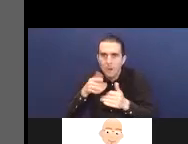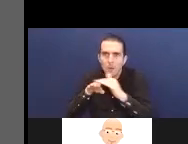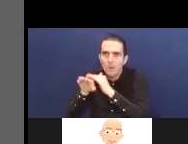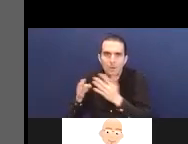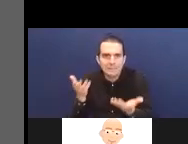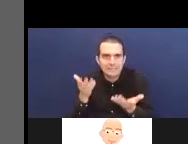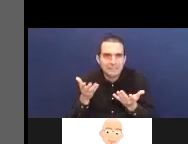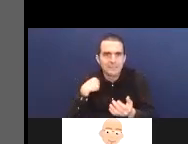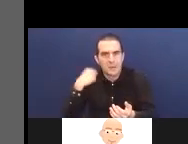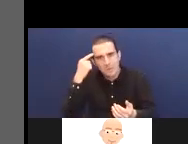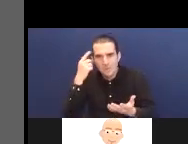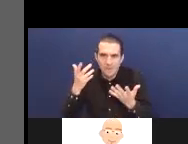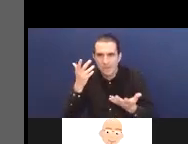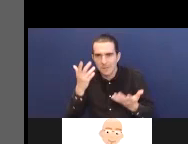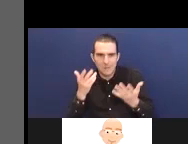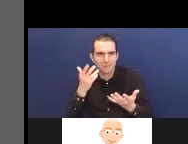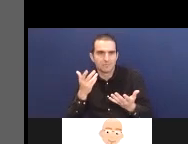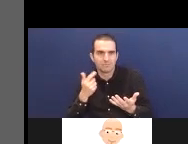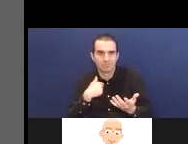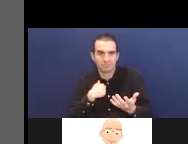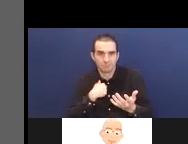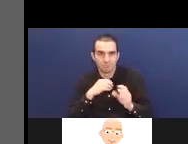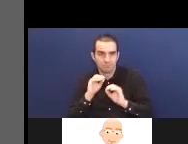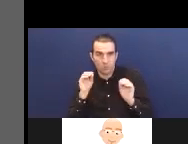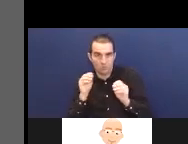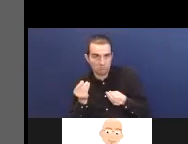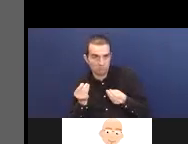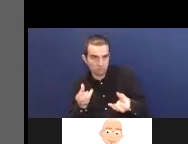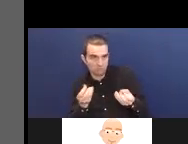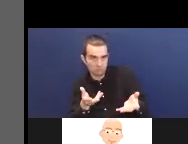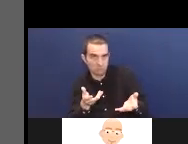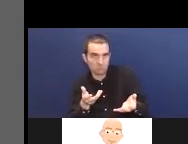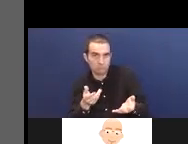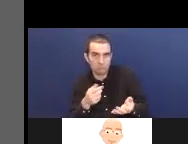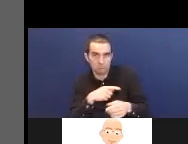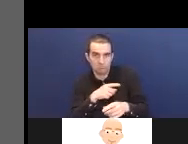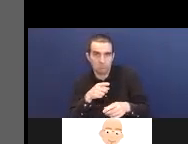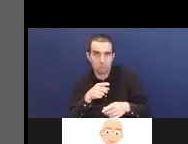possibility, a major possibility. Thank you for sharing.